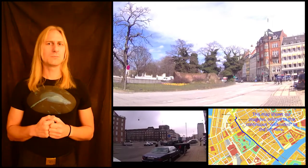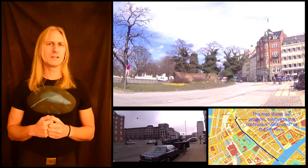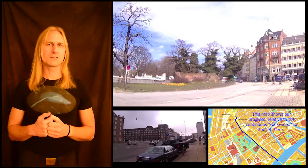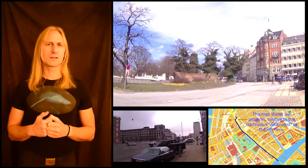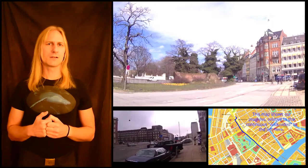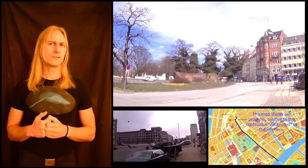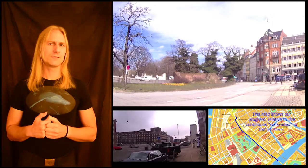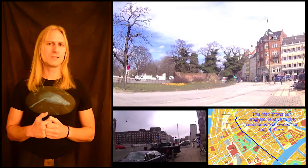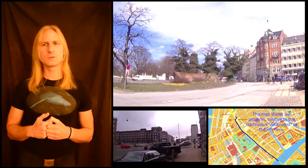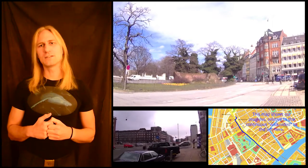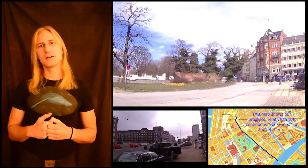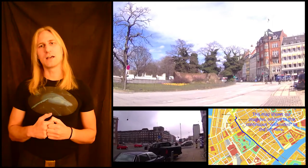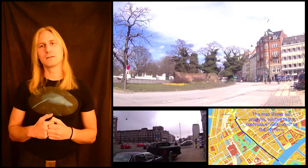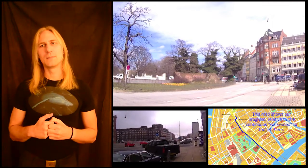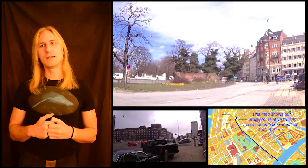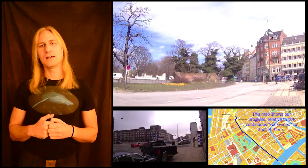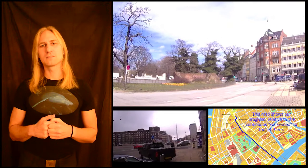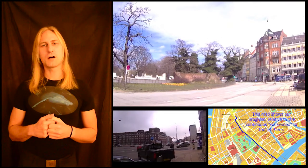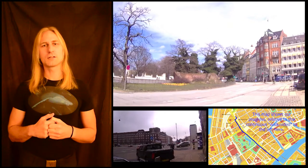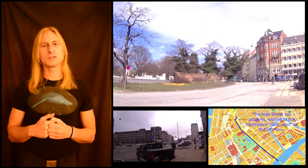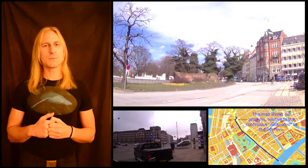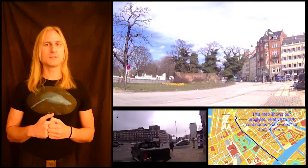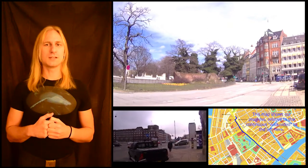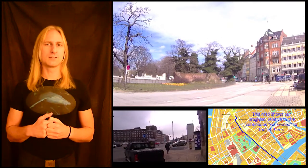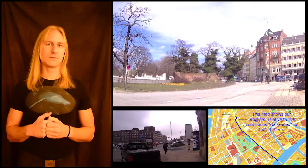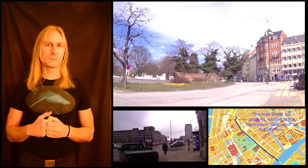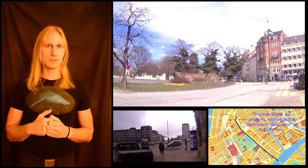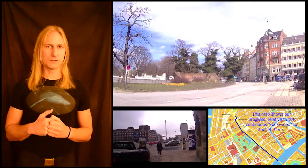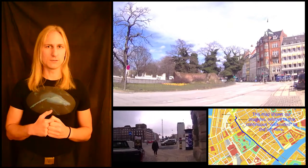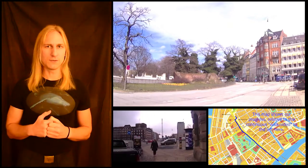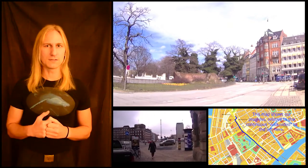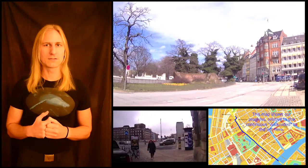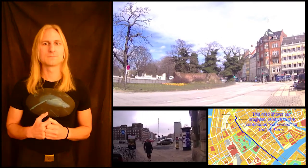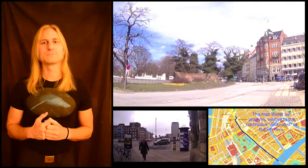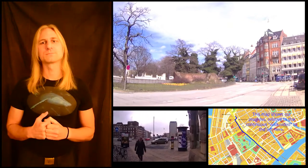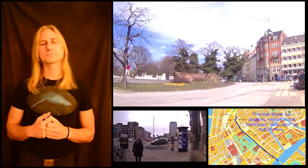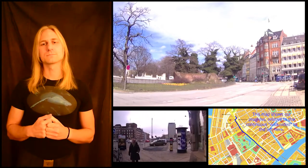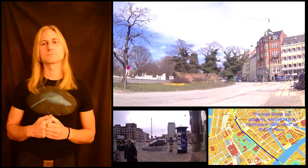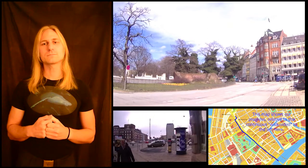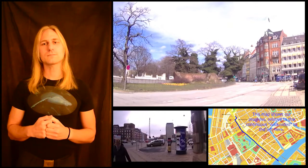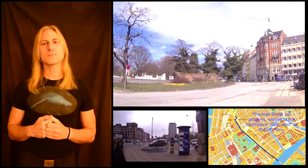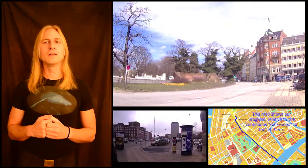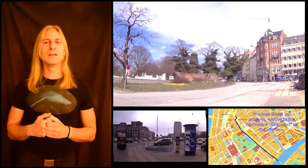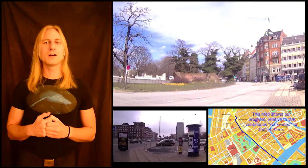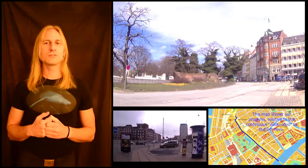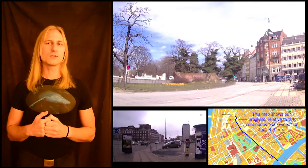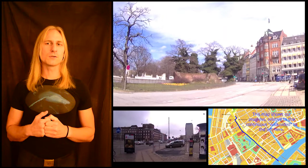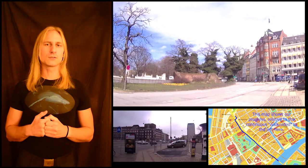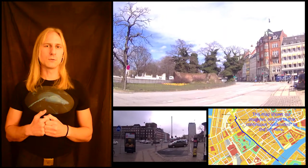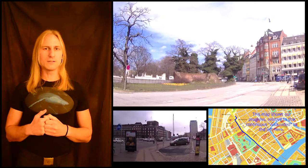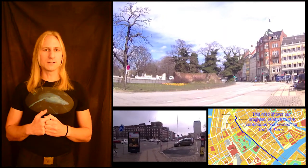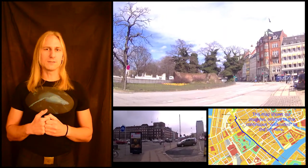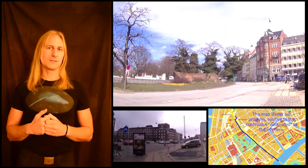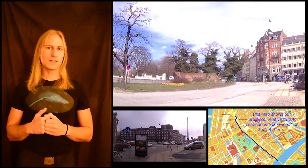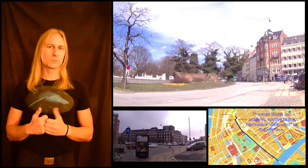it was built circa 1529 as part of an update of the previous defence. A century